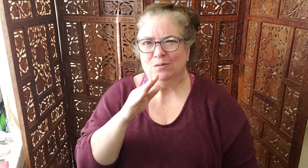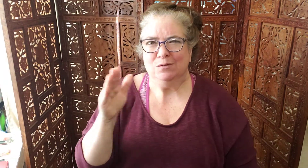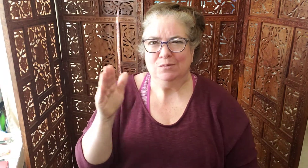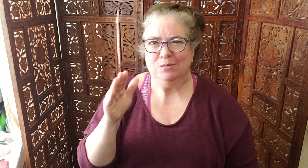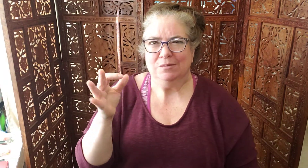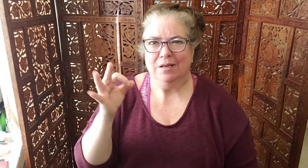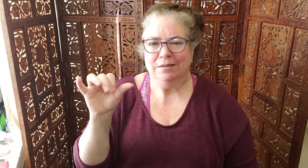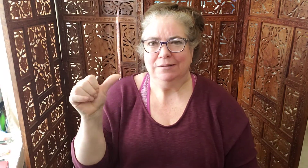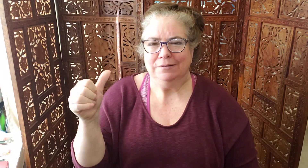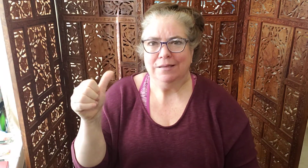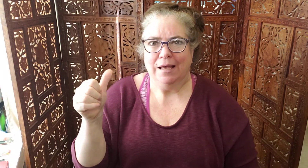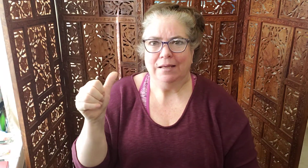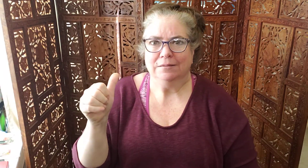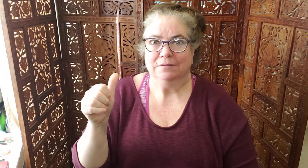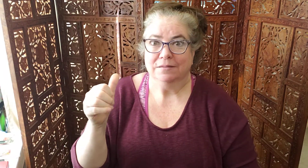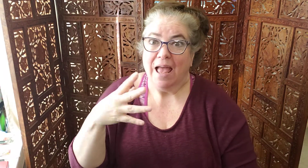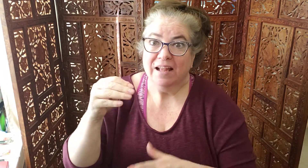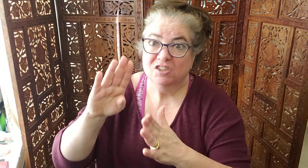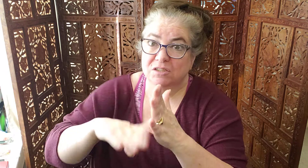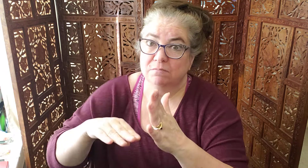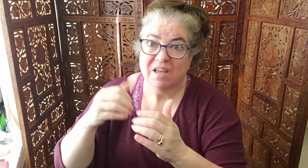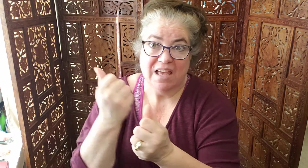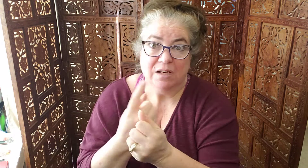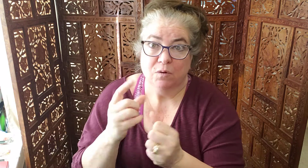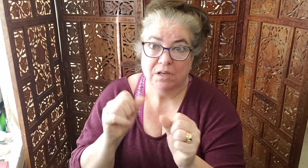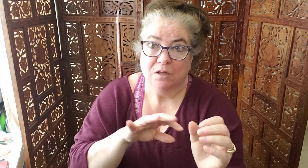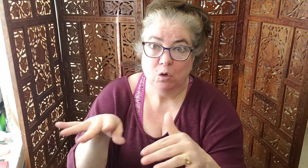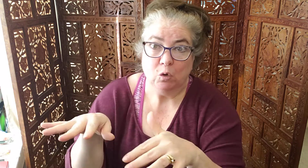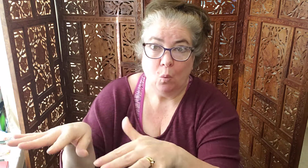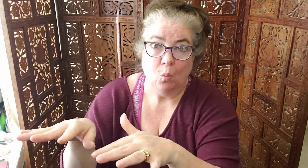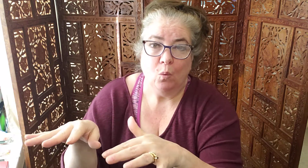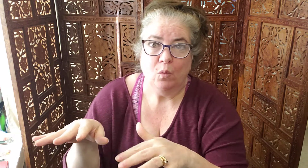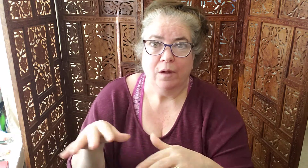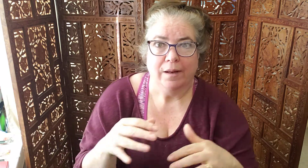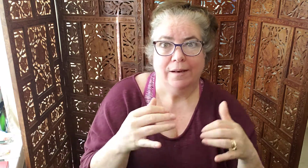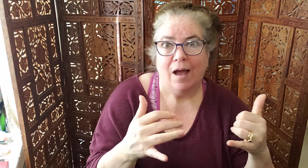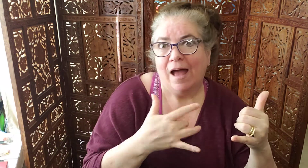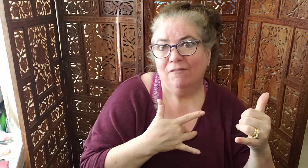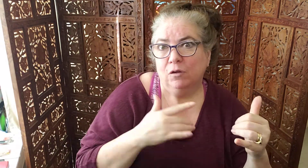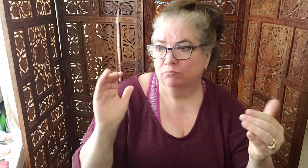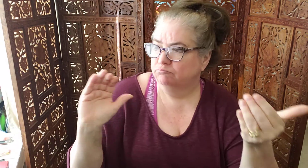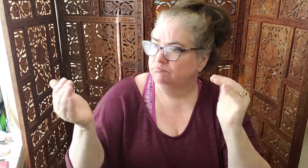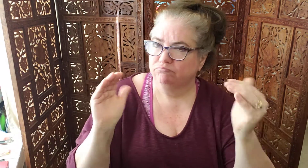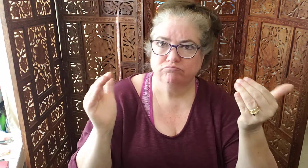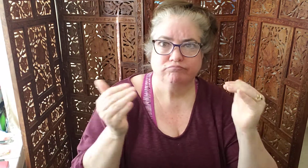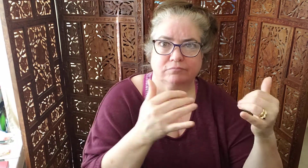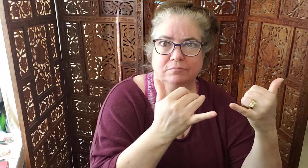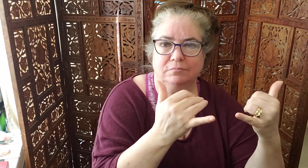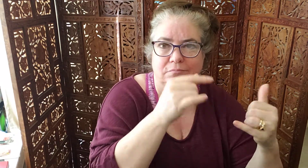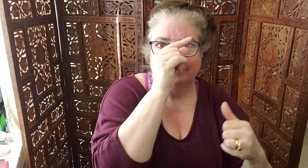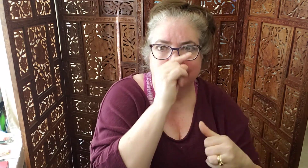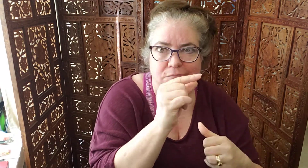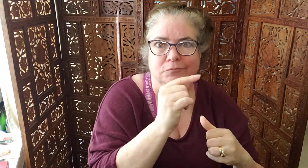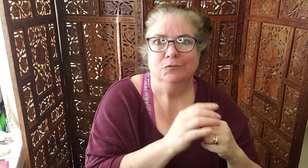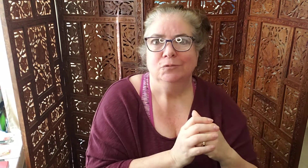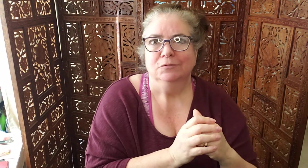feel now with Google and Facebook and Zoom, with all of the